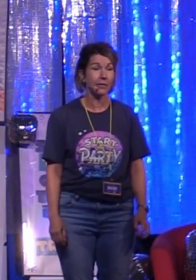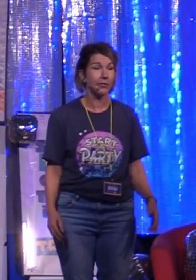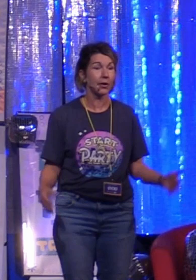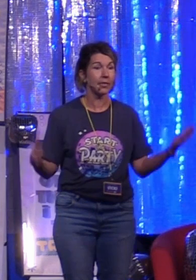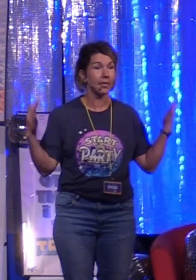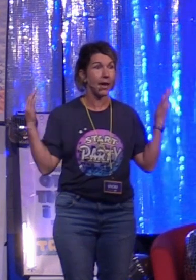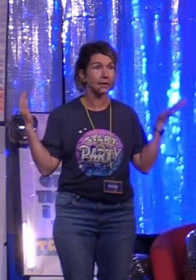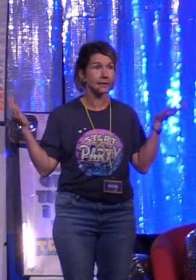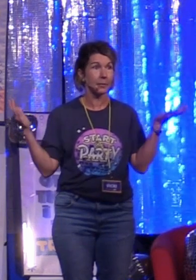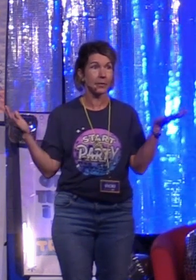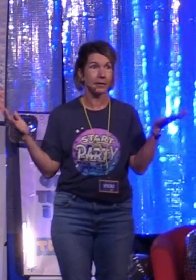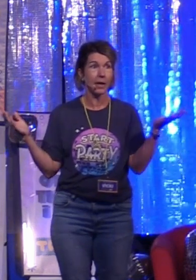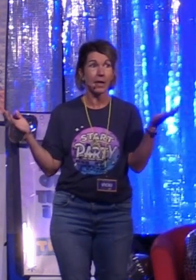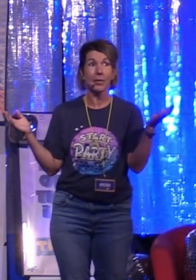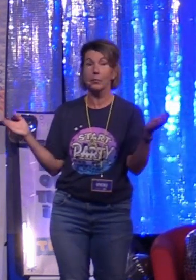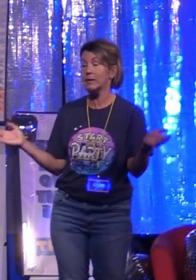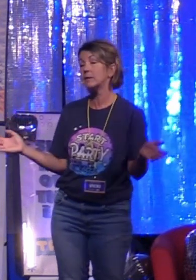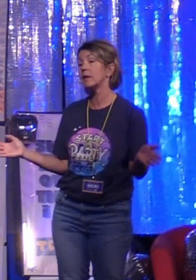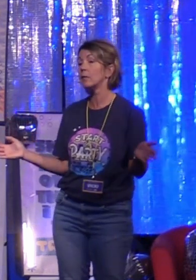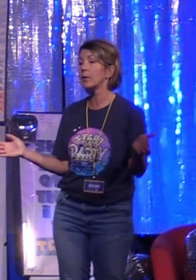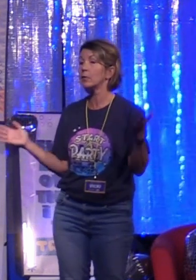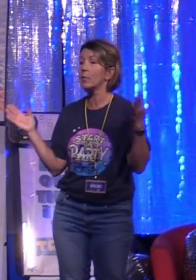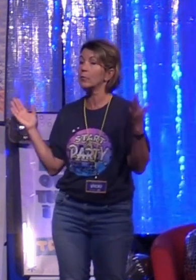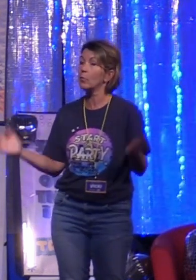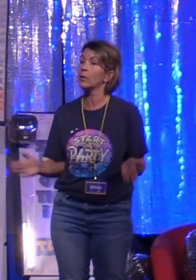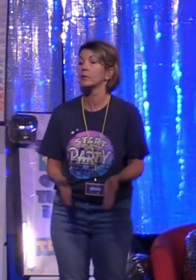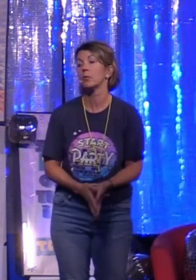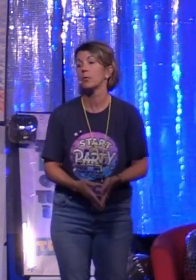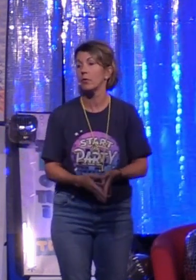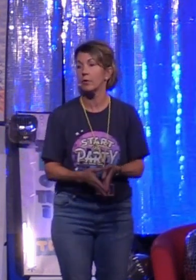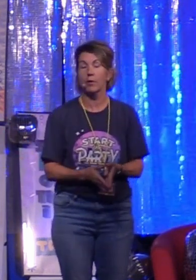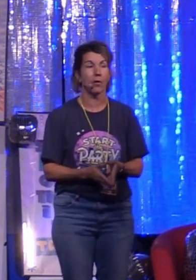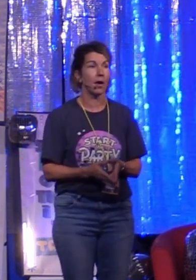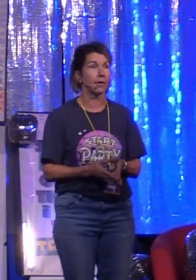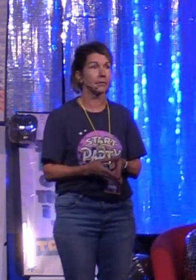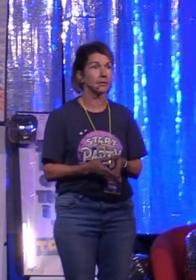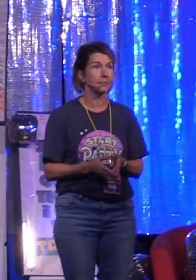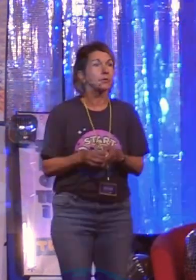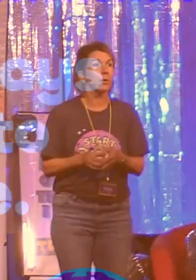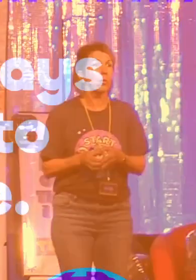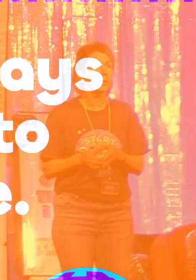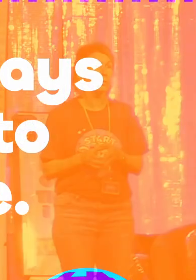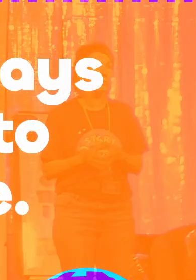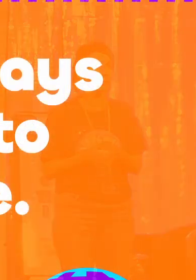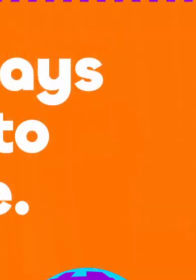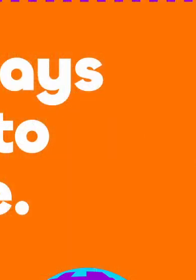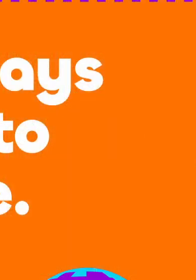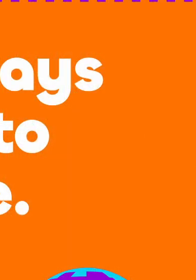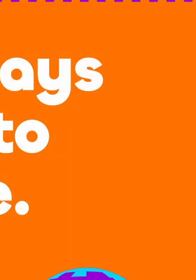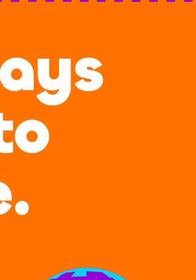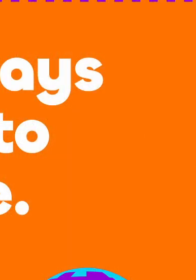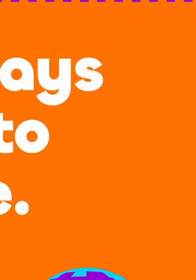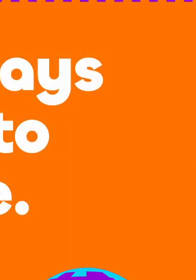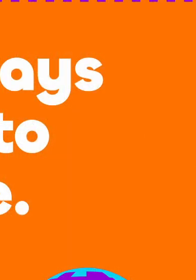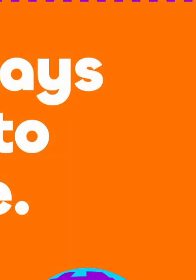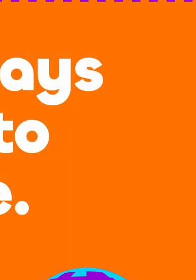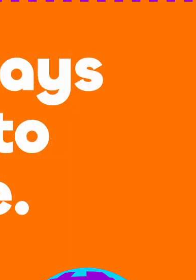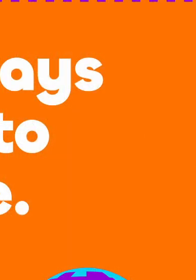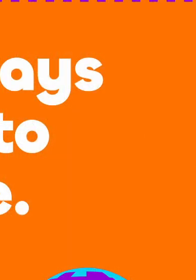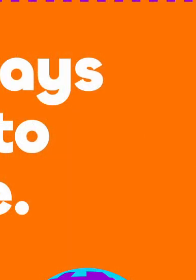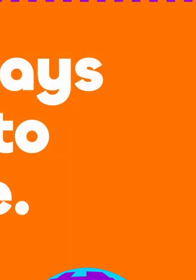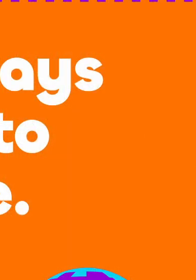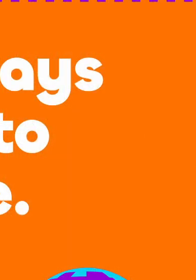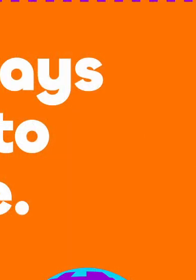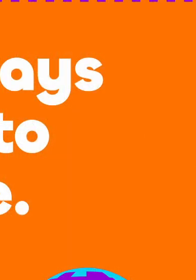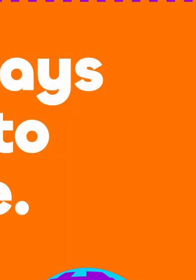your Savior. And that is something that we can celebrate no matter what is going on in our lives. There's always a reason to celebrate. And when we